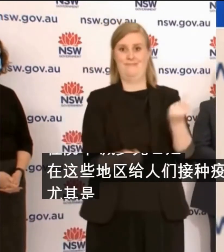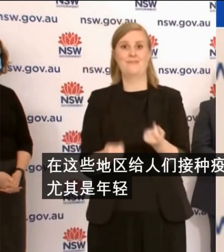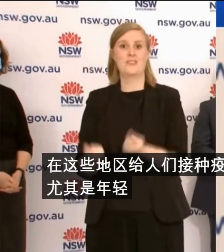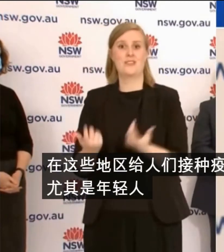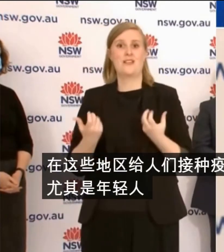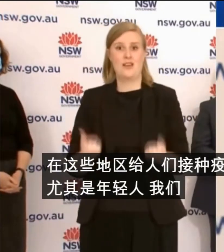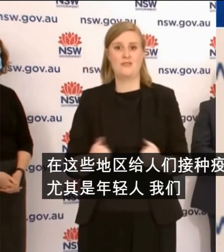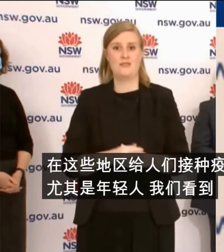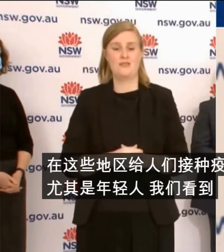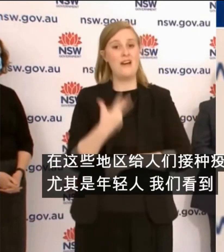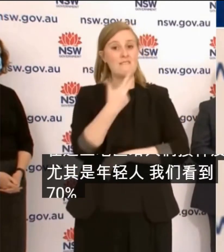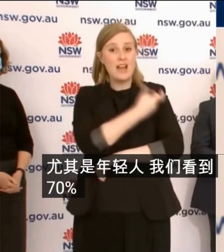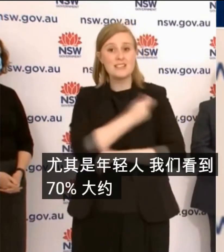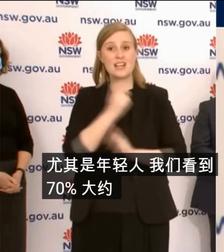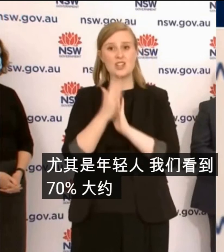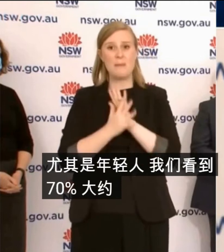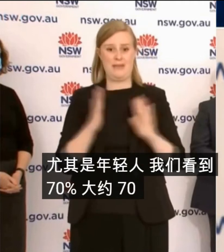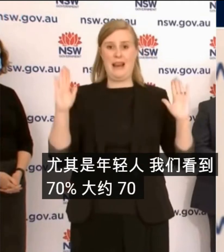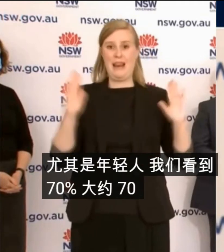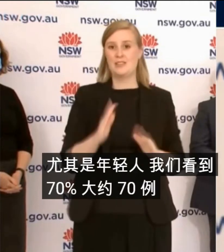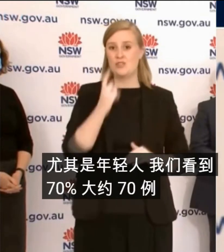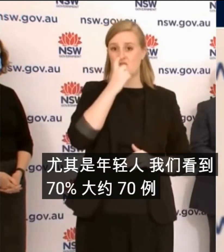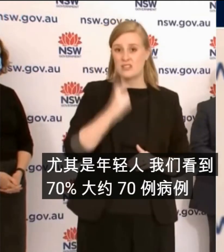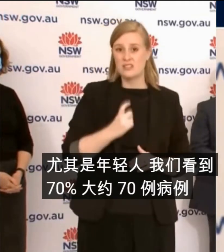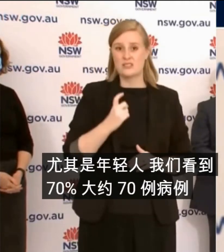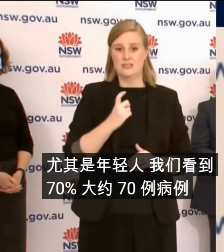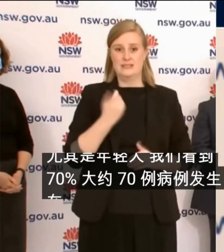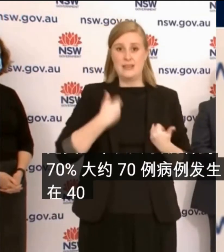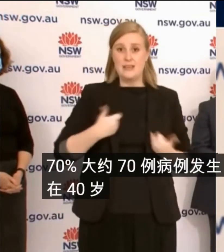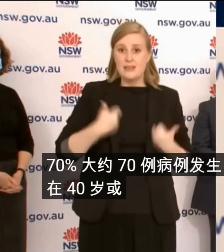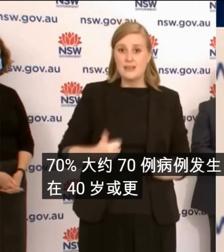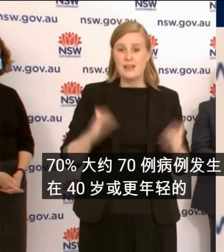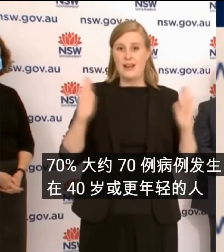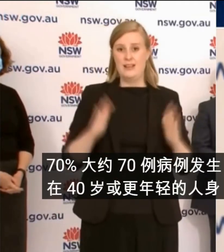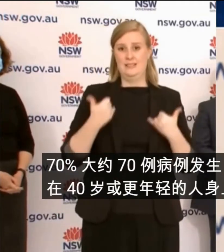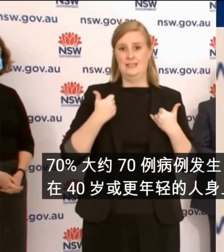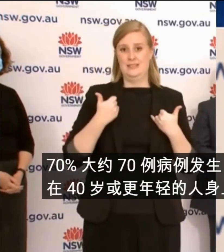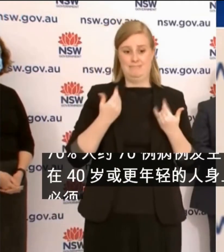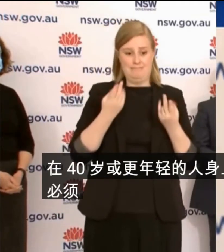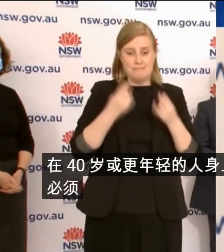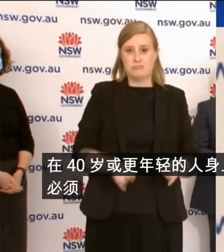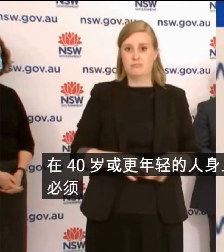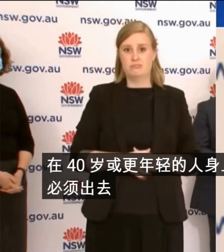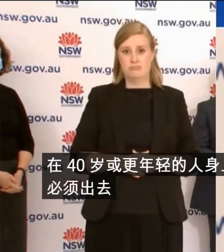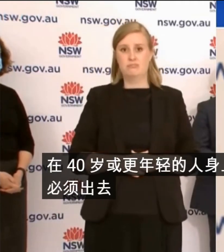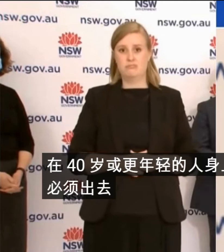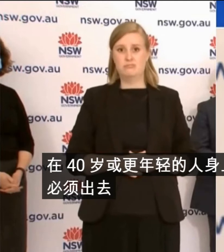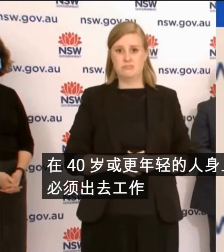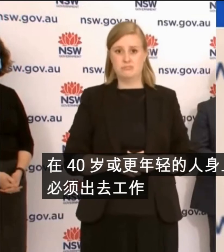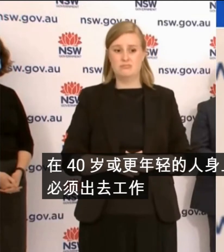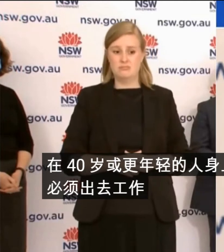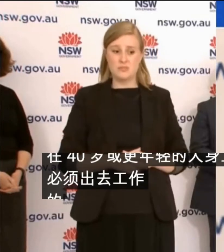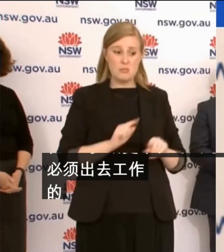areas, especially younger people. We're seeing around 70% of cases are in people 40 years or younger. They're the ones that have to go